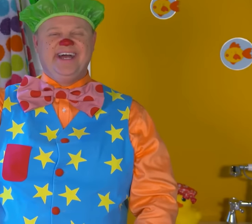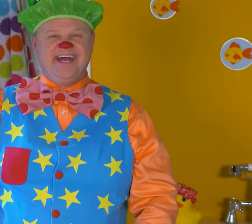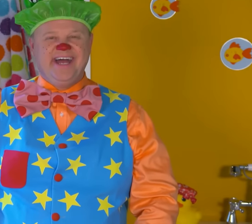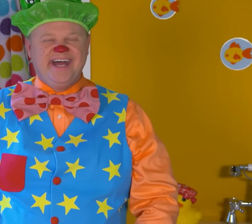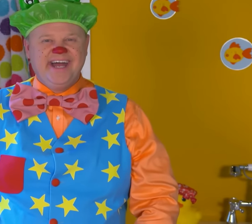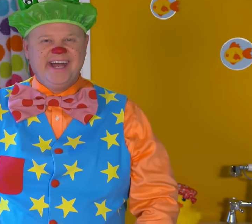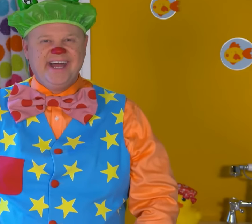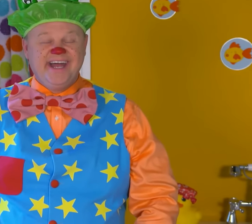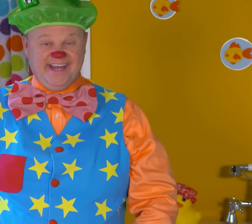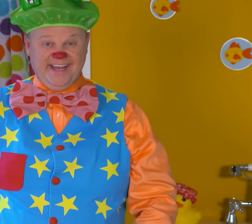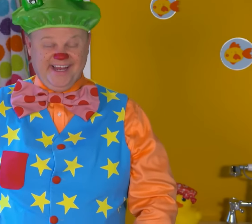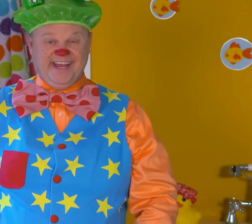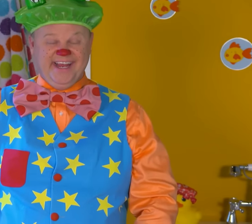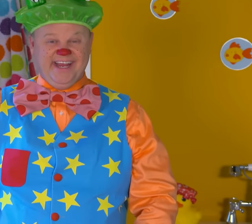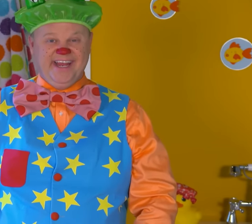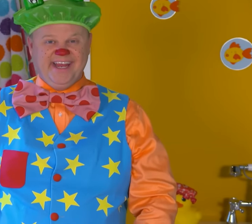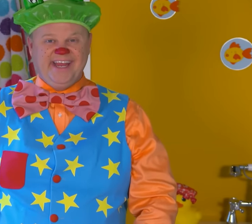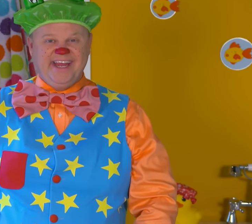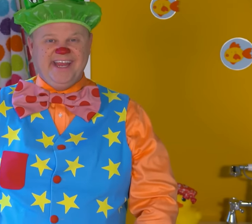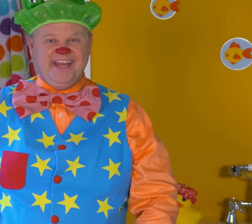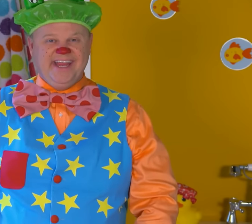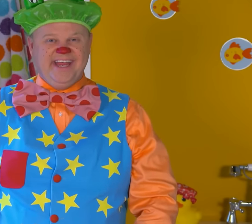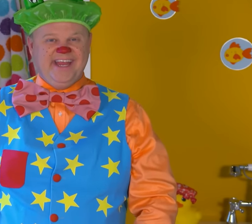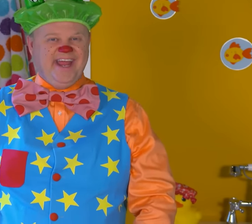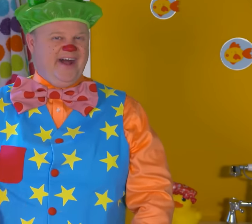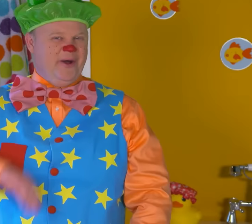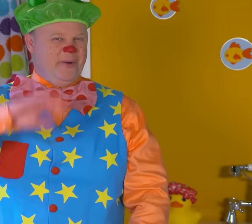Mr. Tumble. We think you're a star. Oh,